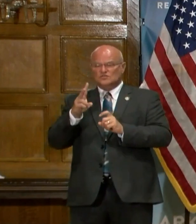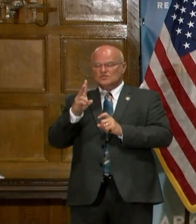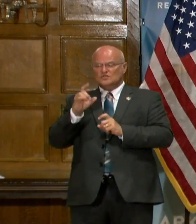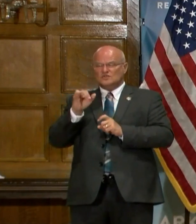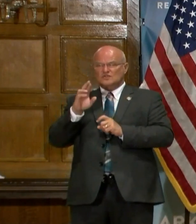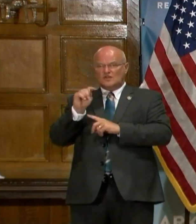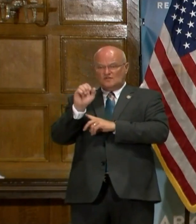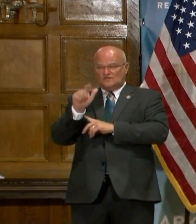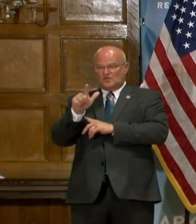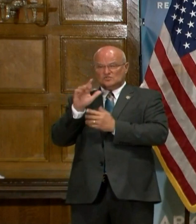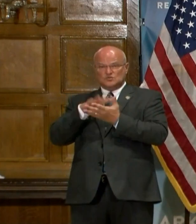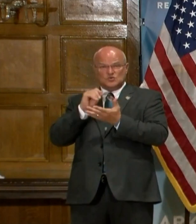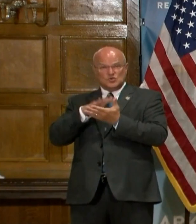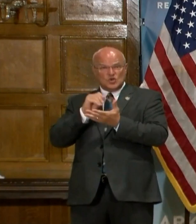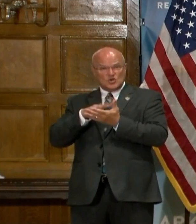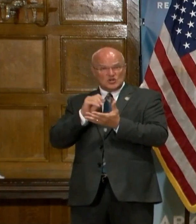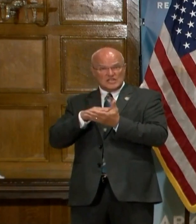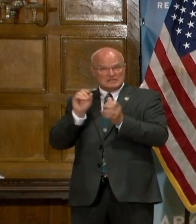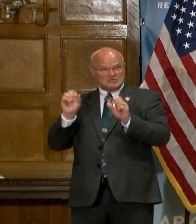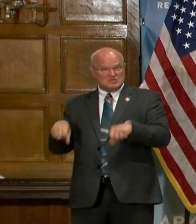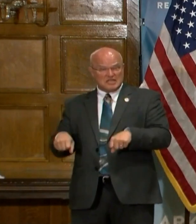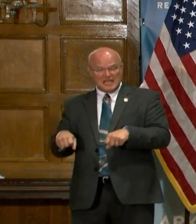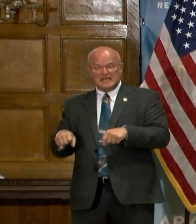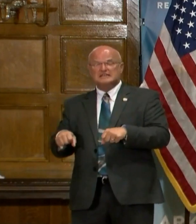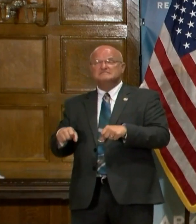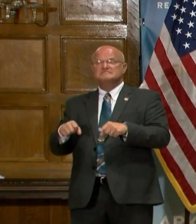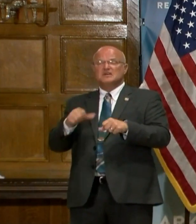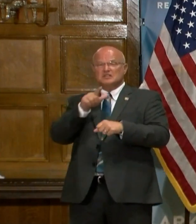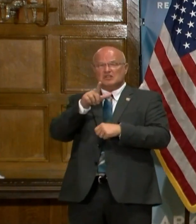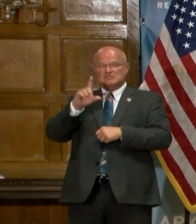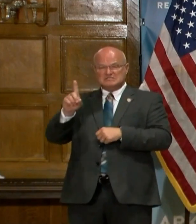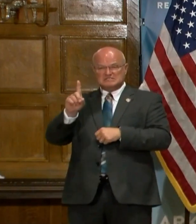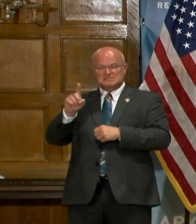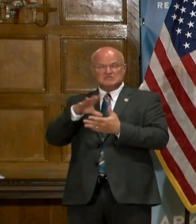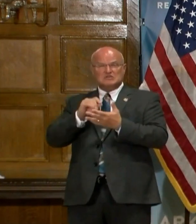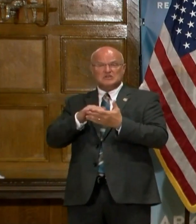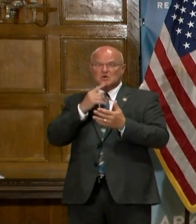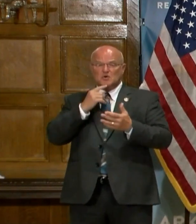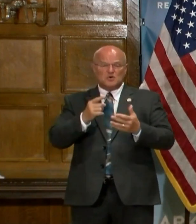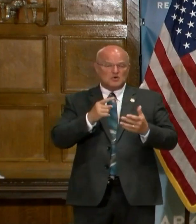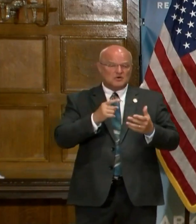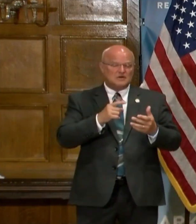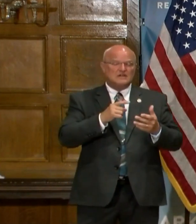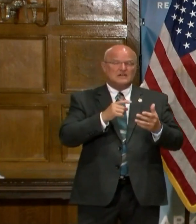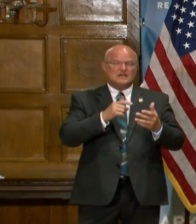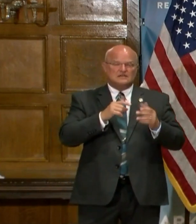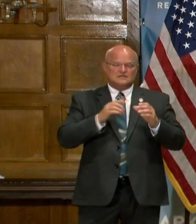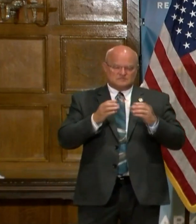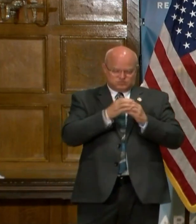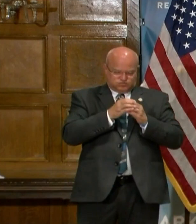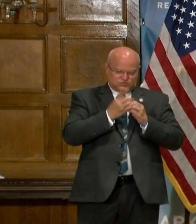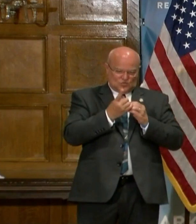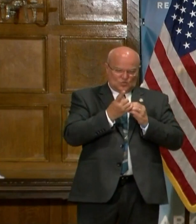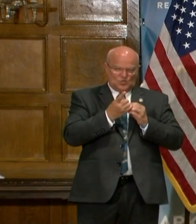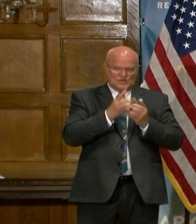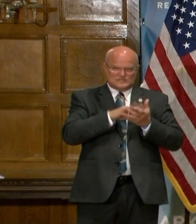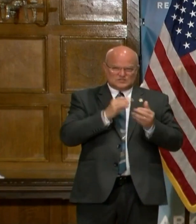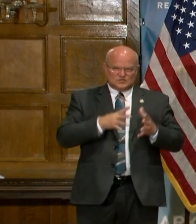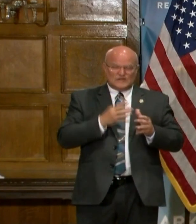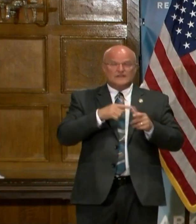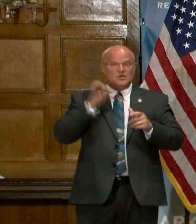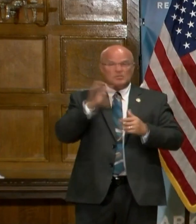learning. You can look at it and say that it's okay just to isolate the one student and go back to school the next